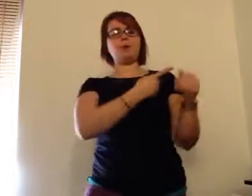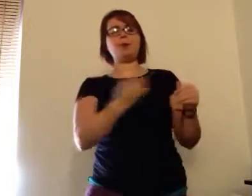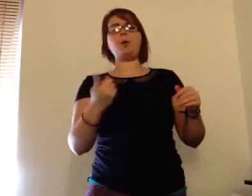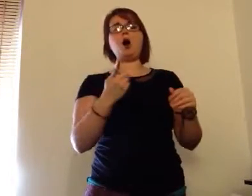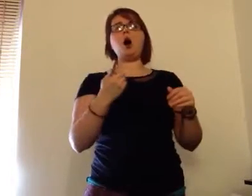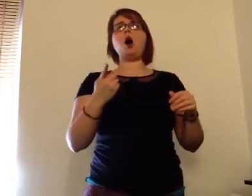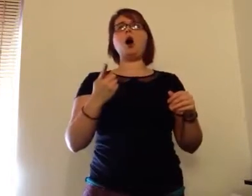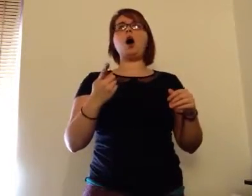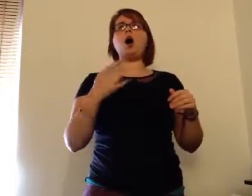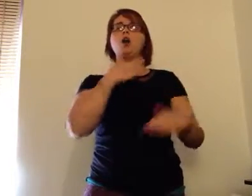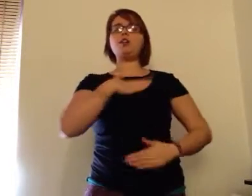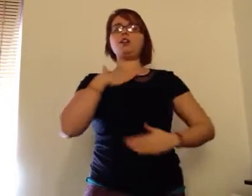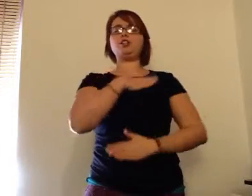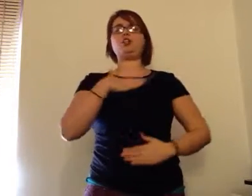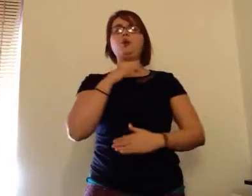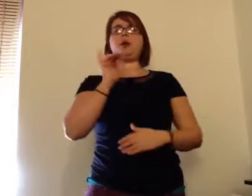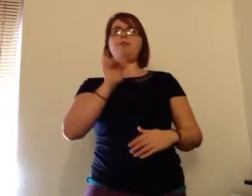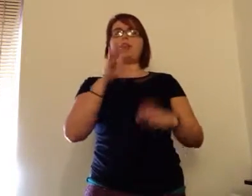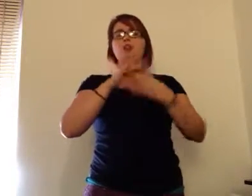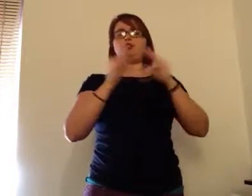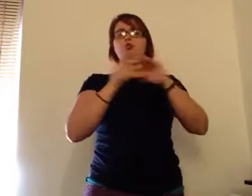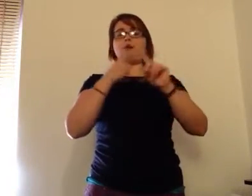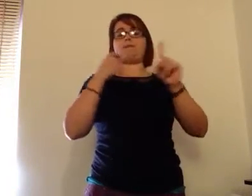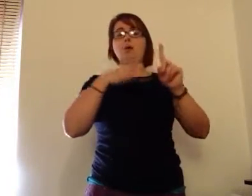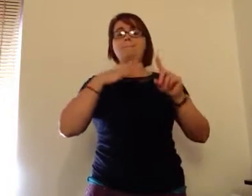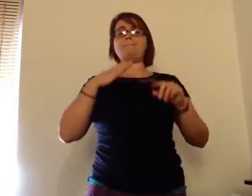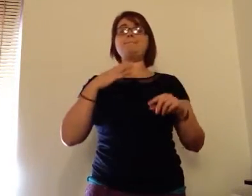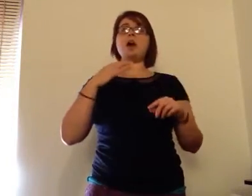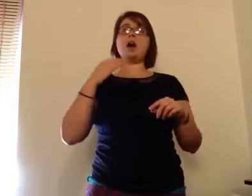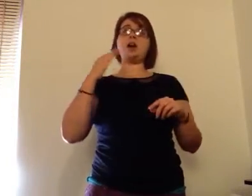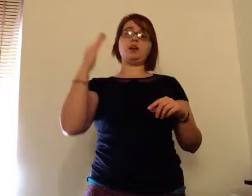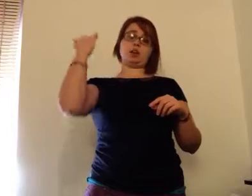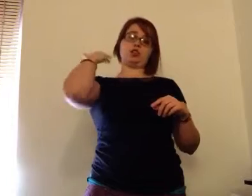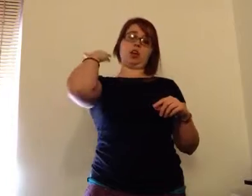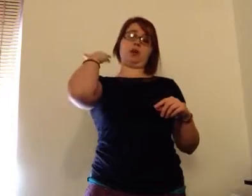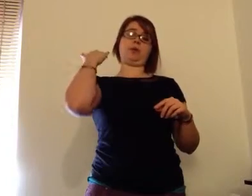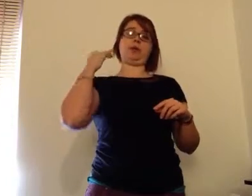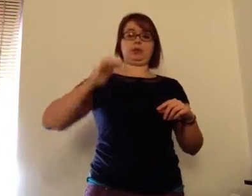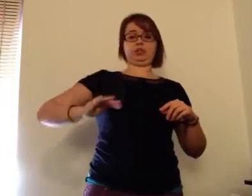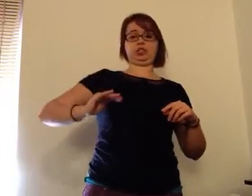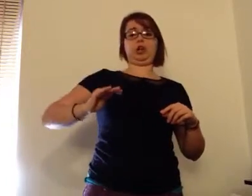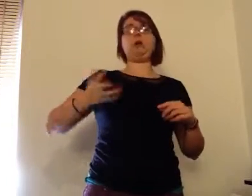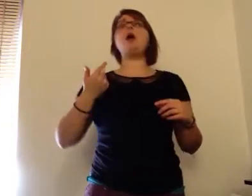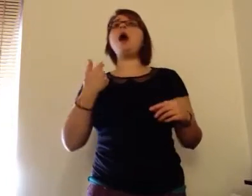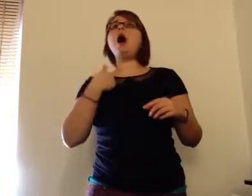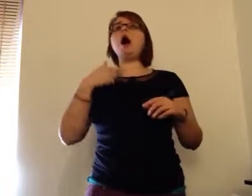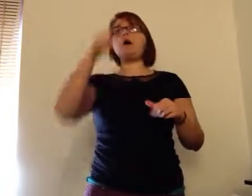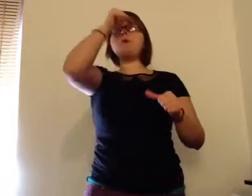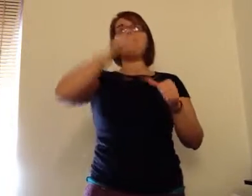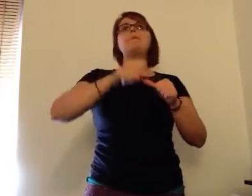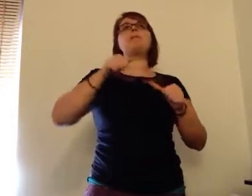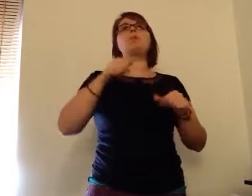Um, and I do remember when we had to bring the minivan back. I think I started crying. Um,